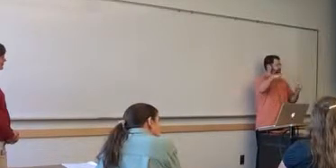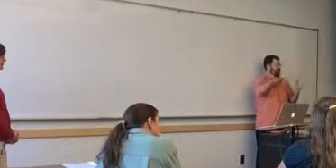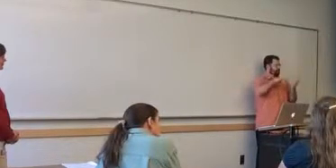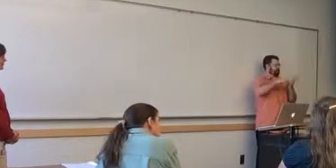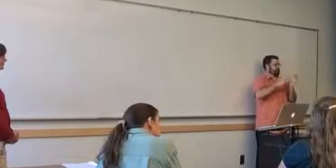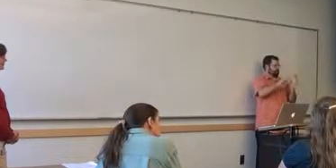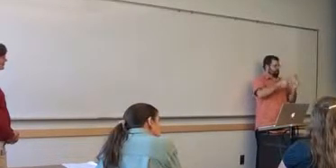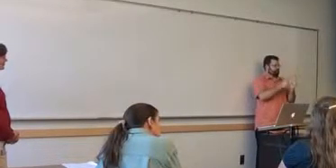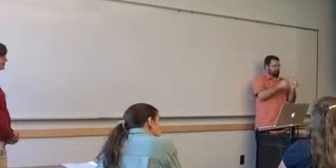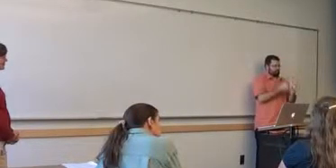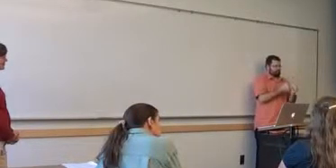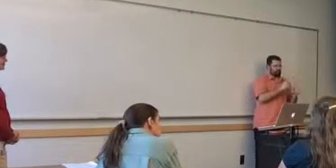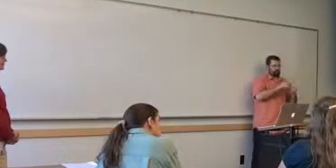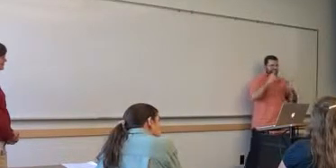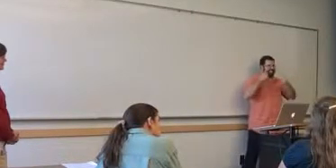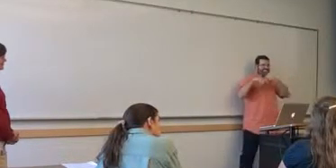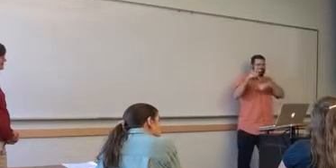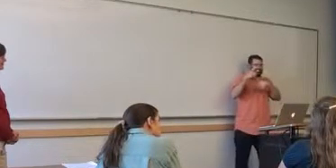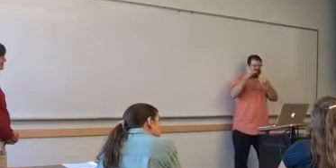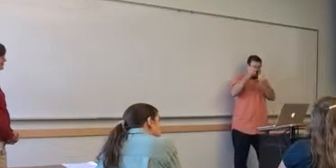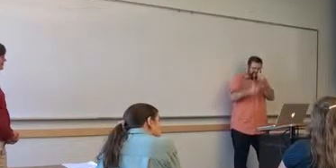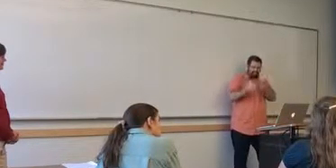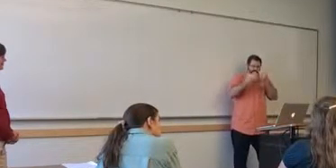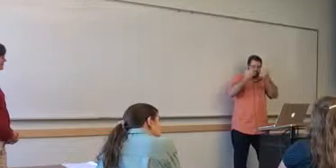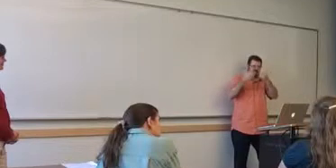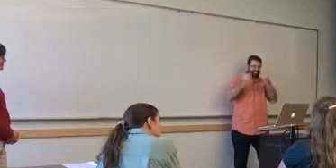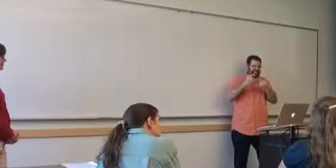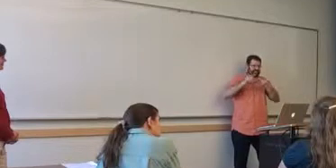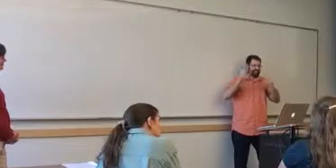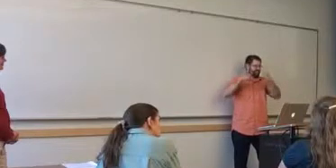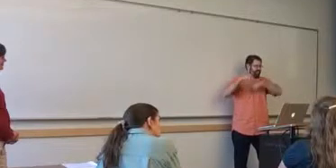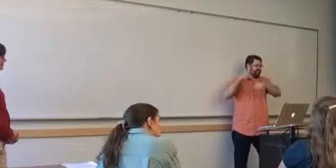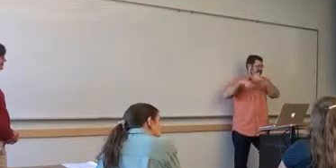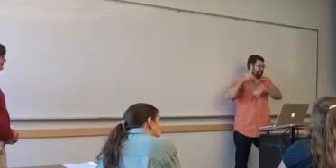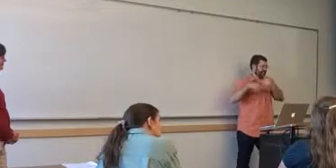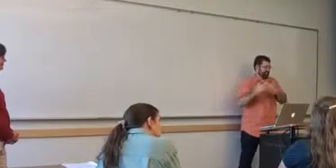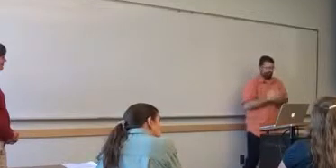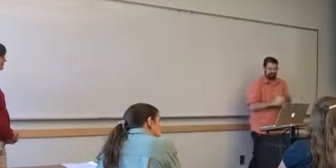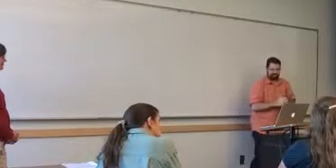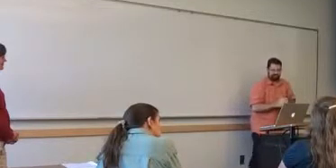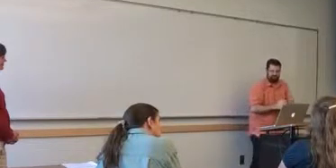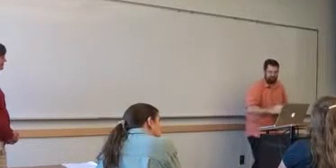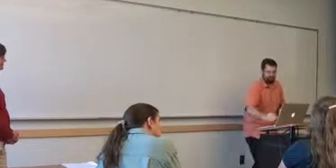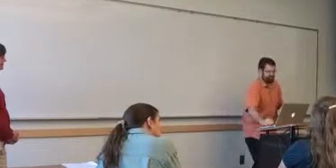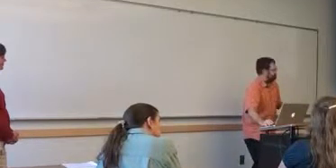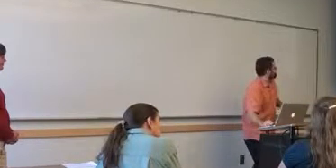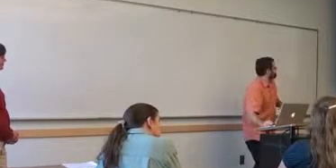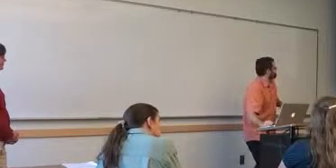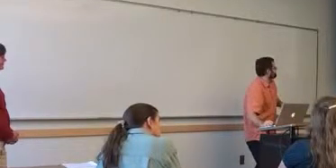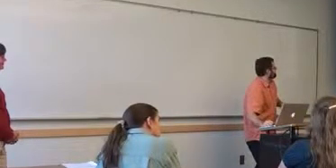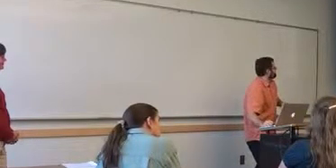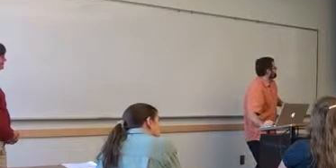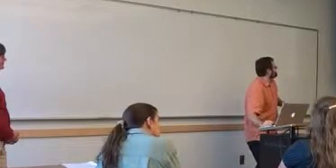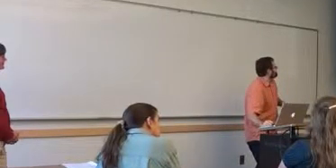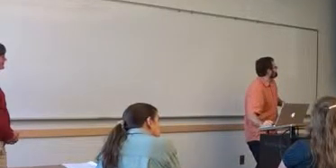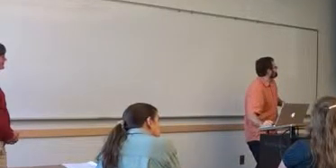So, in English, we know that there's different meanings and we figure out what that is. But there's actually different signs for each of those.